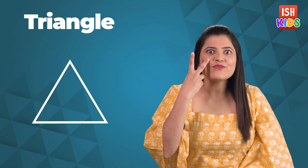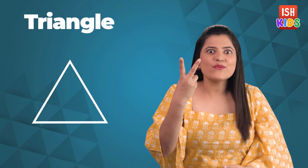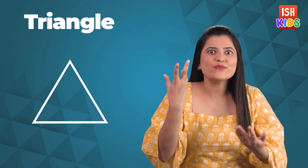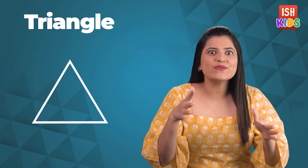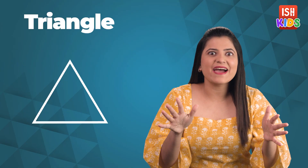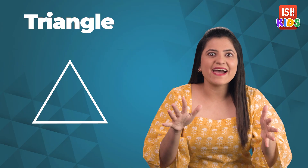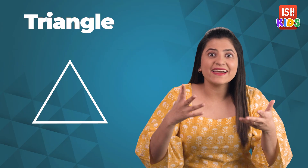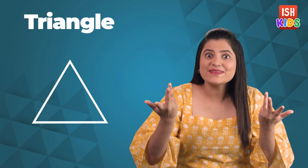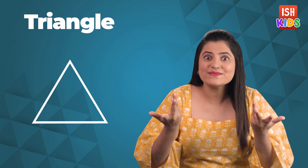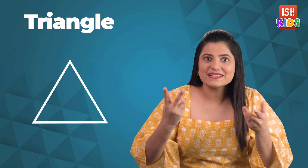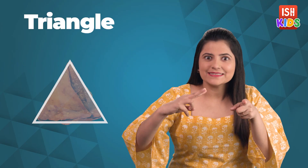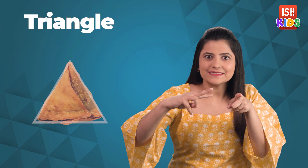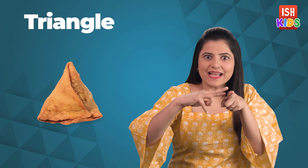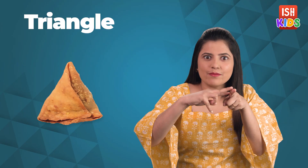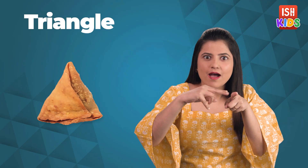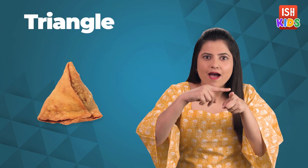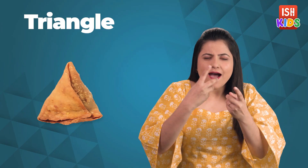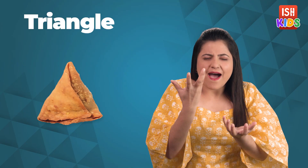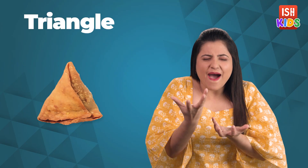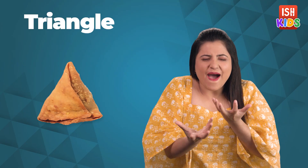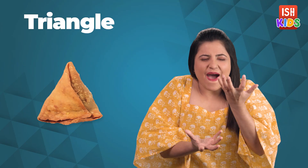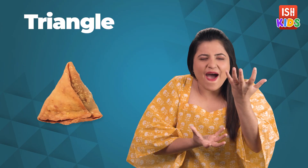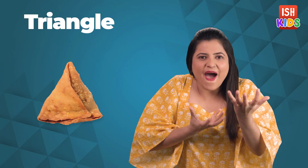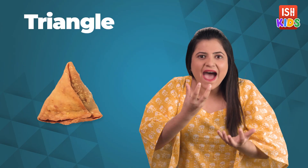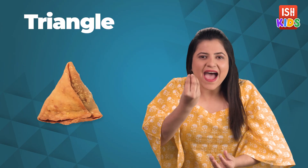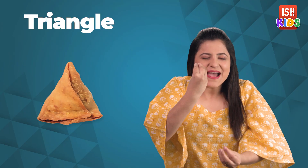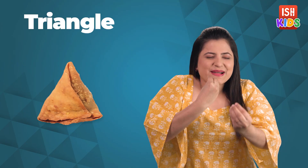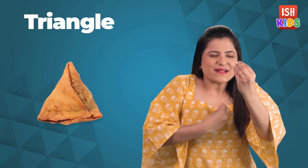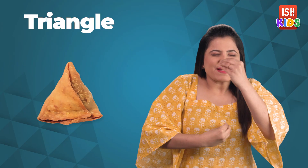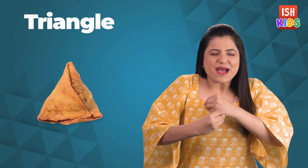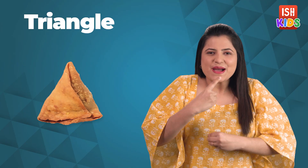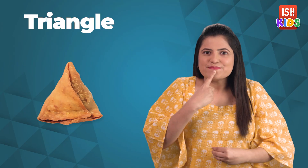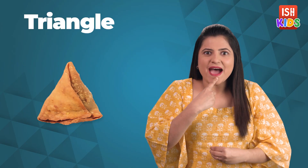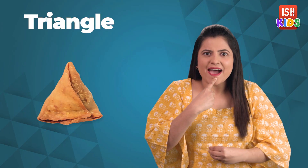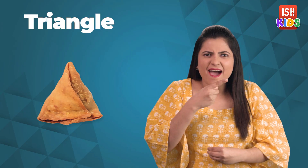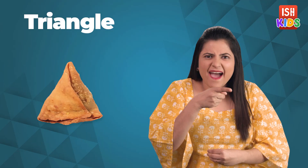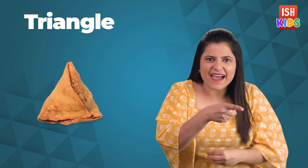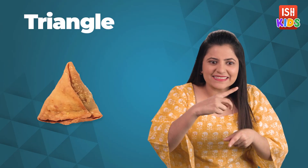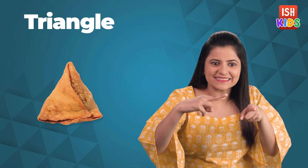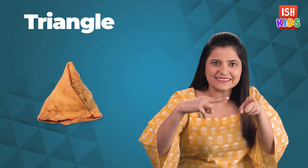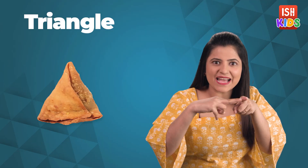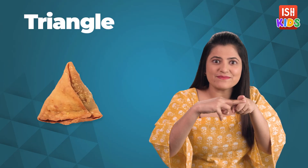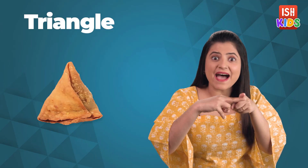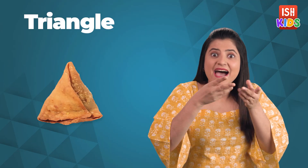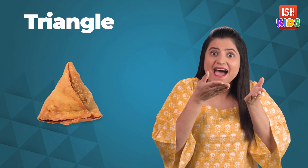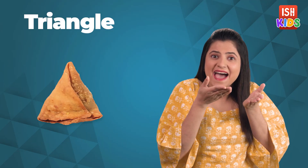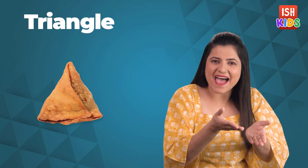You must have seen samosas. Hot, delicious samosas. These samosas are in